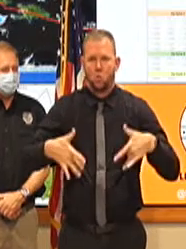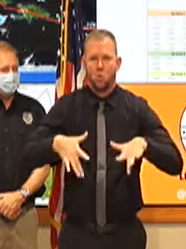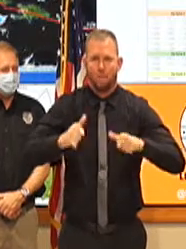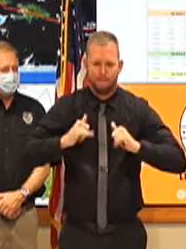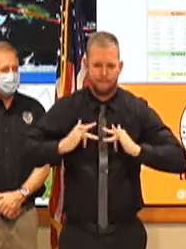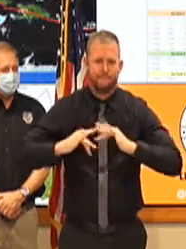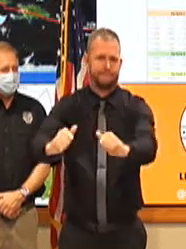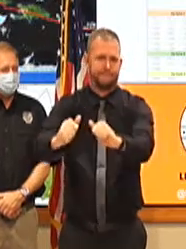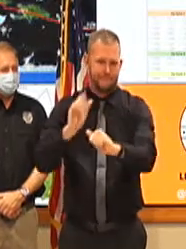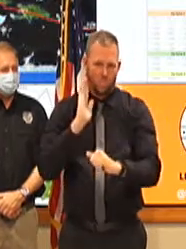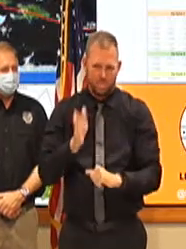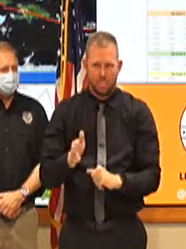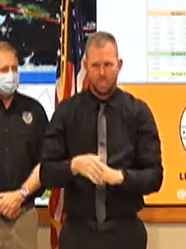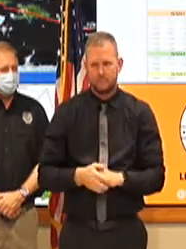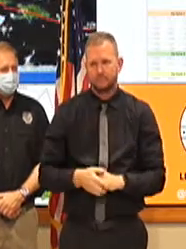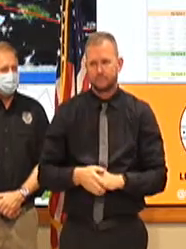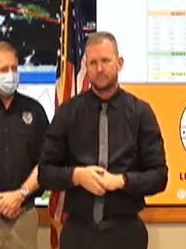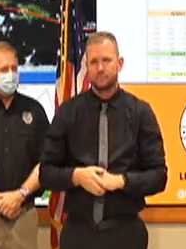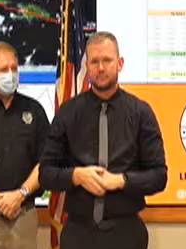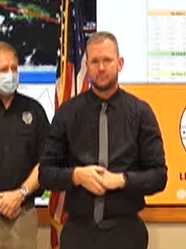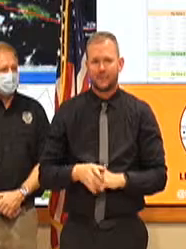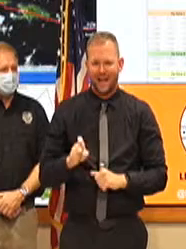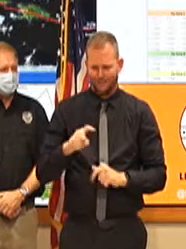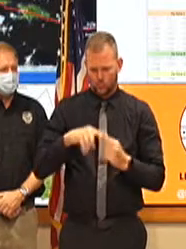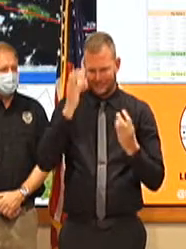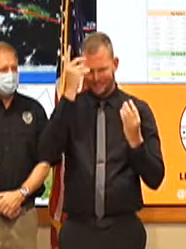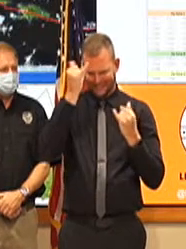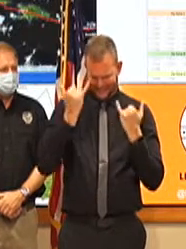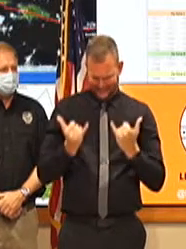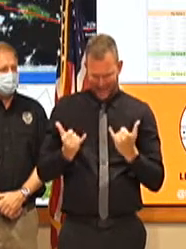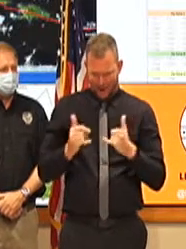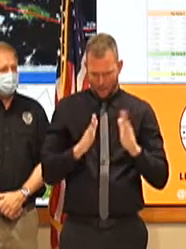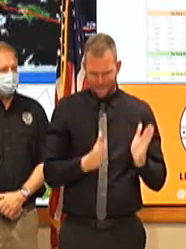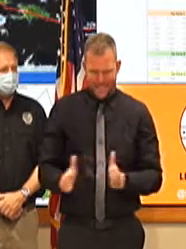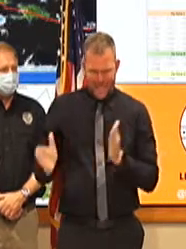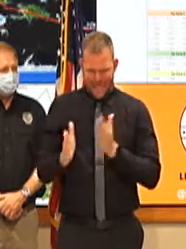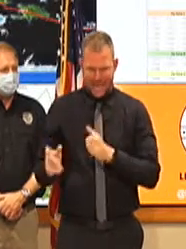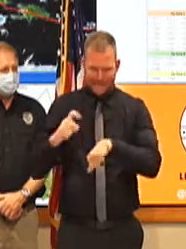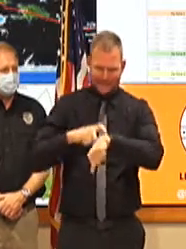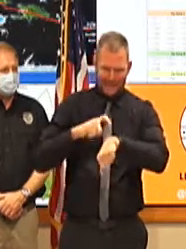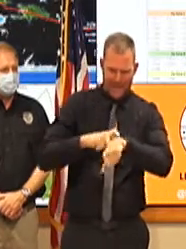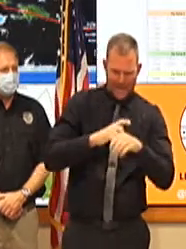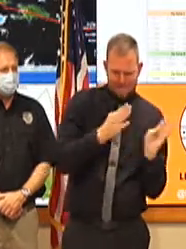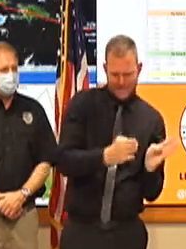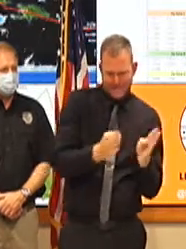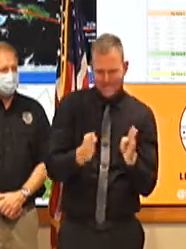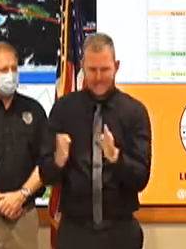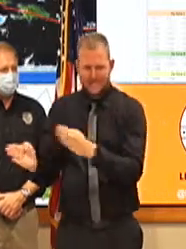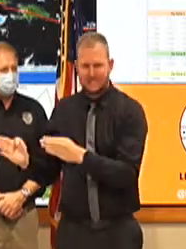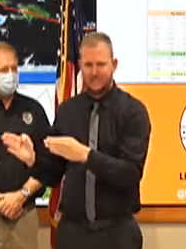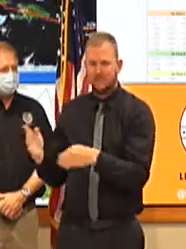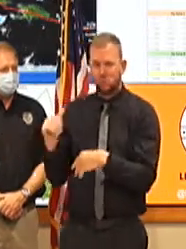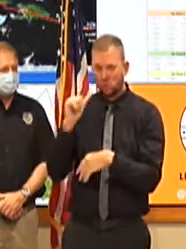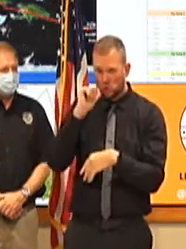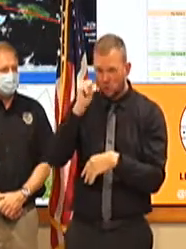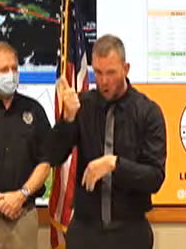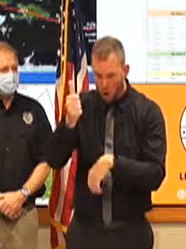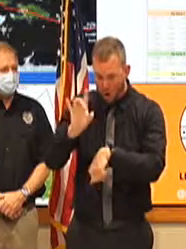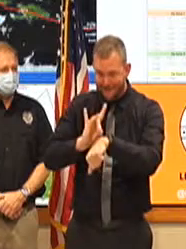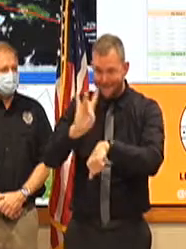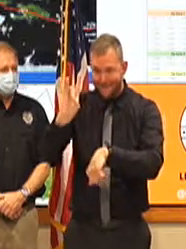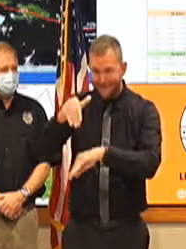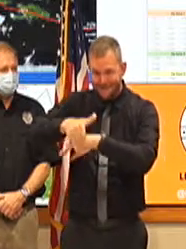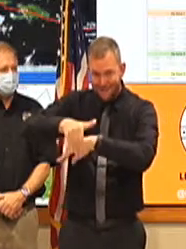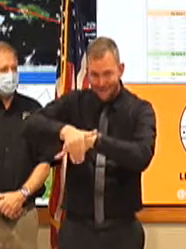planning between now and then, but by 8 o'clock in this city, the road should be